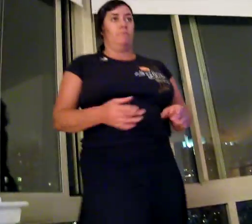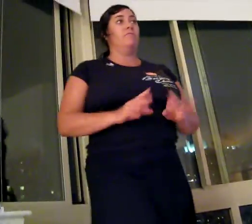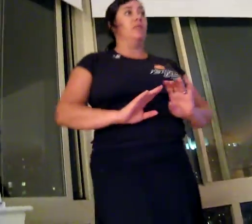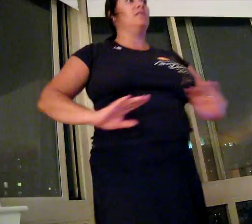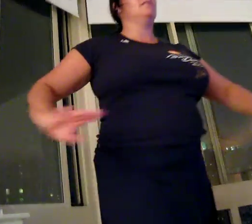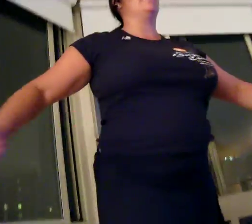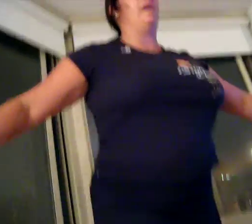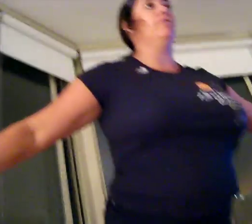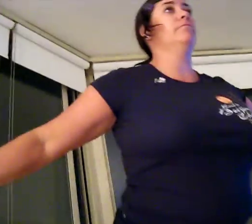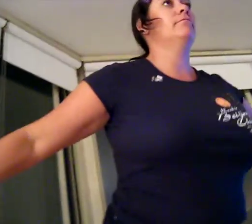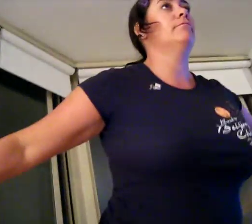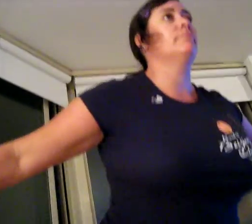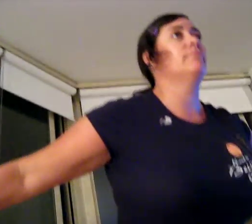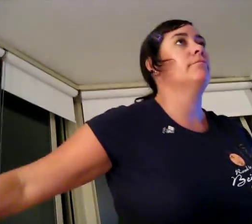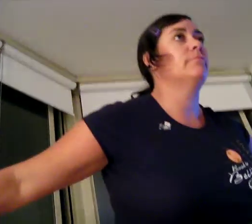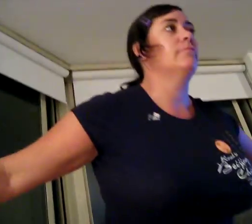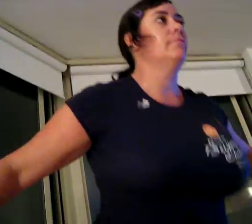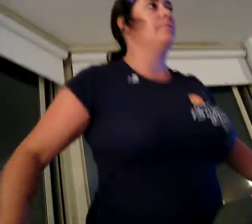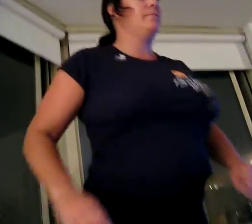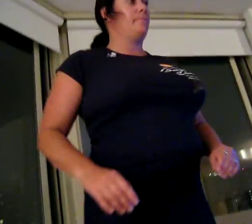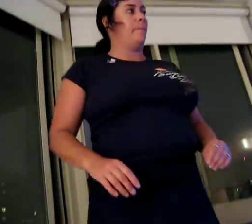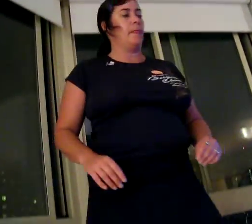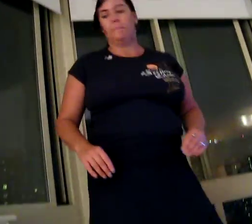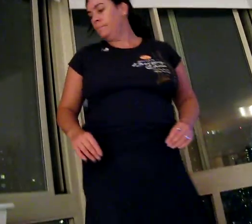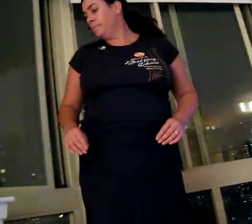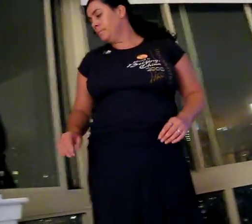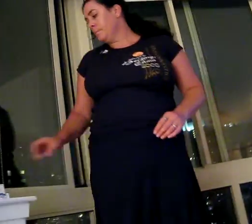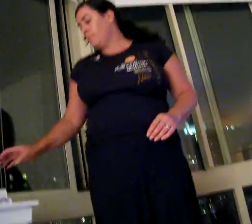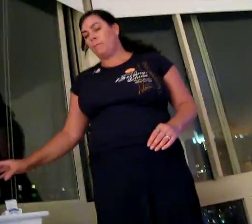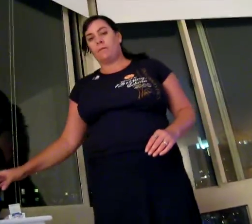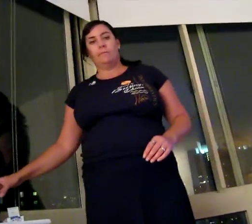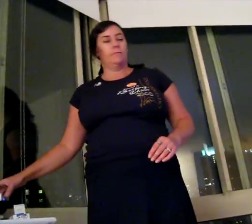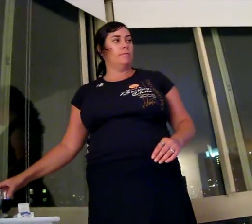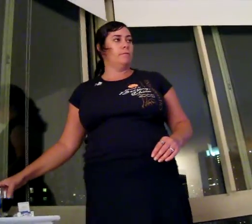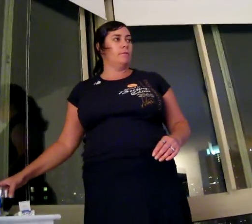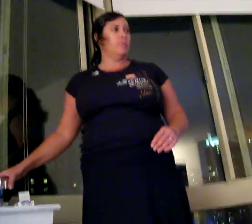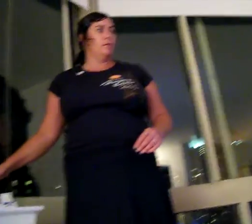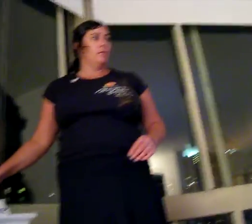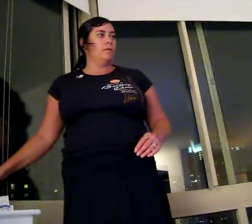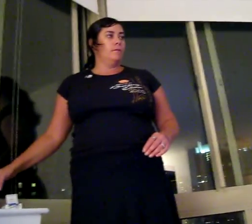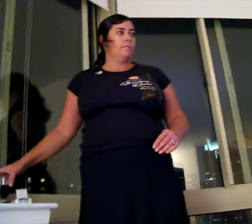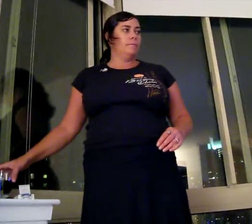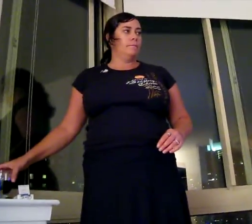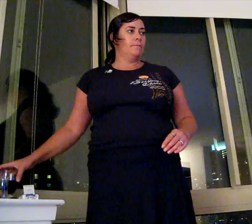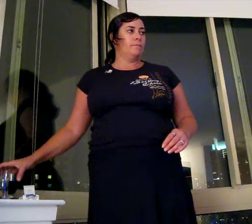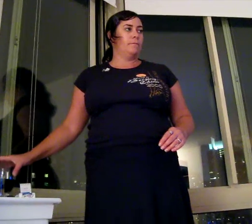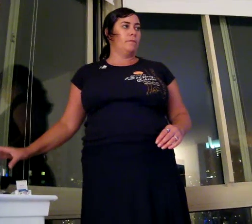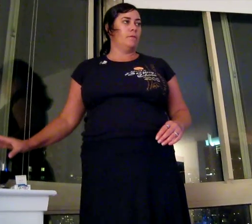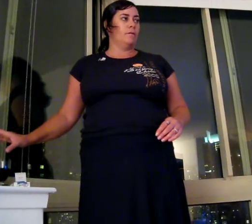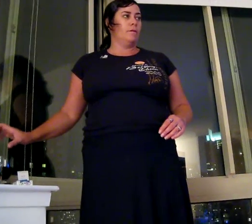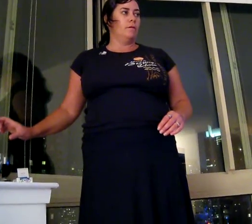have to This is the scale. And what you also do, like from Shawn Johnson, you'll see her. She will do a leap into an immediate